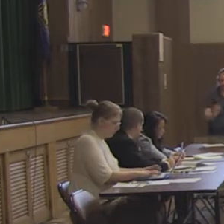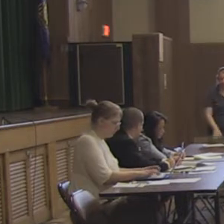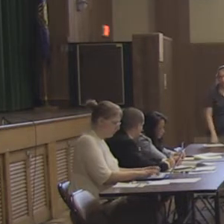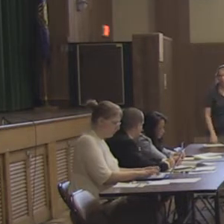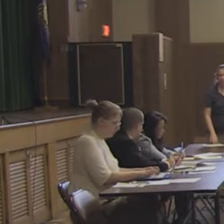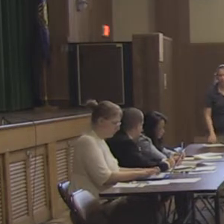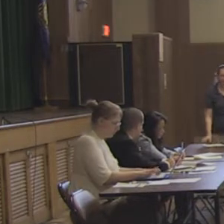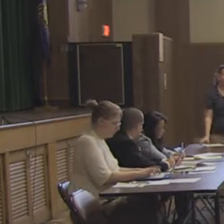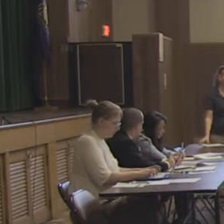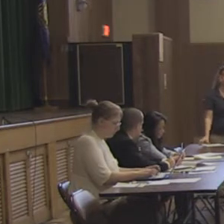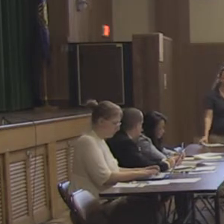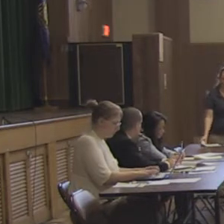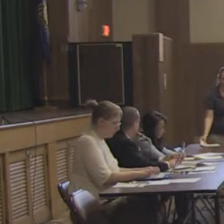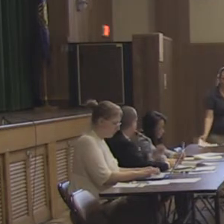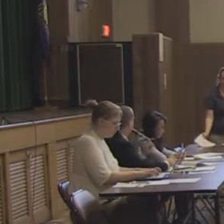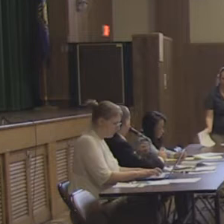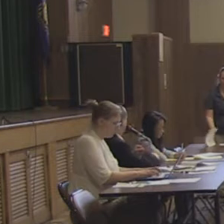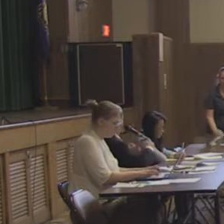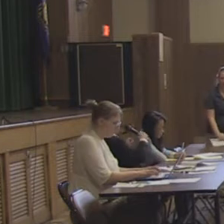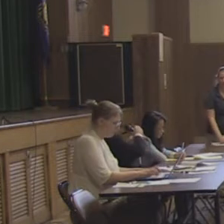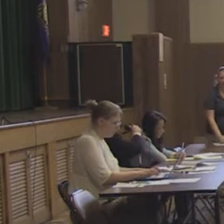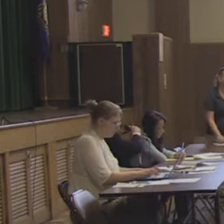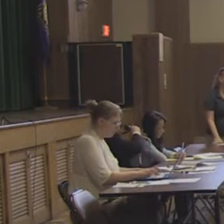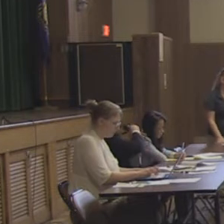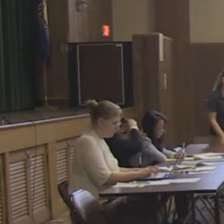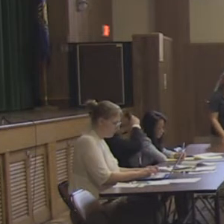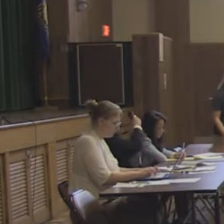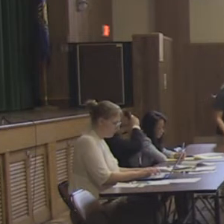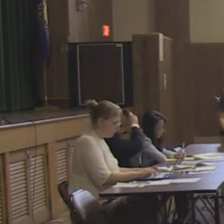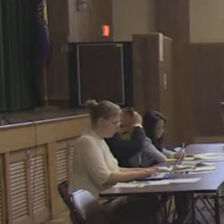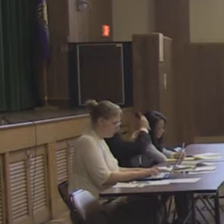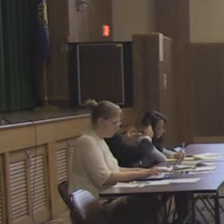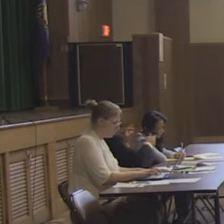services. Thank you for listening today.